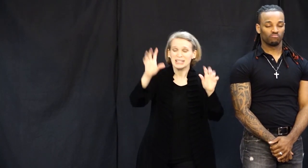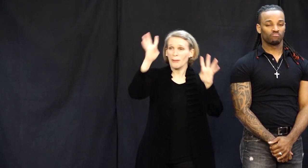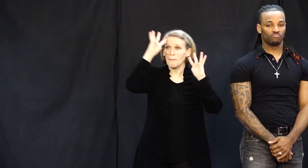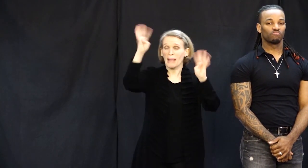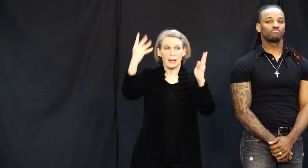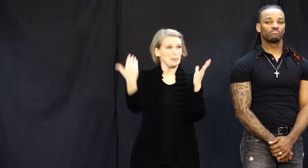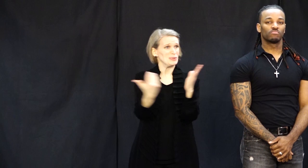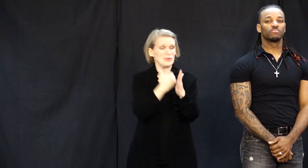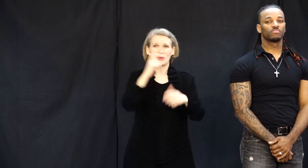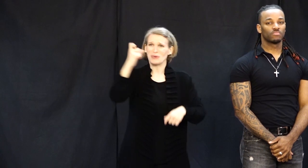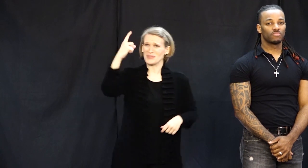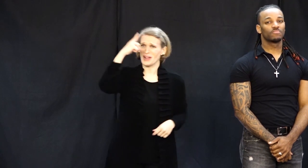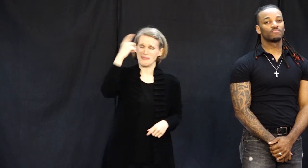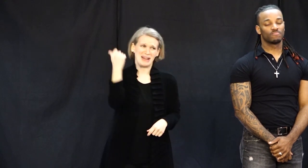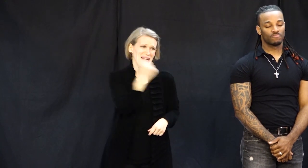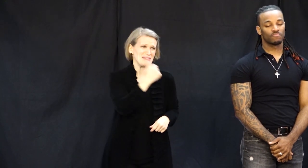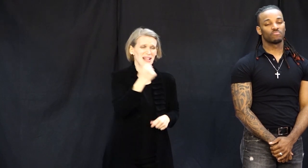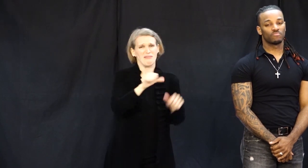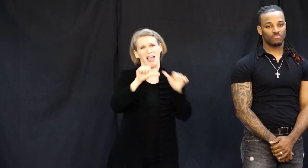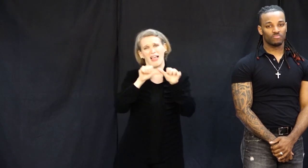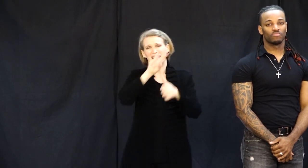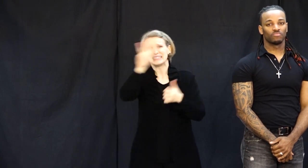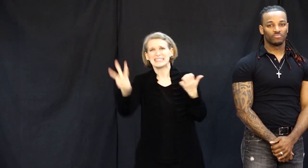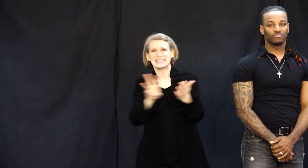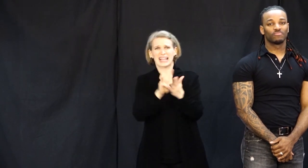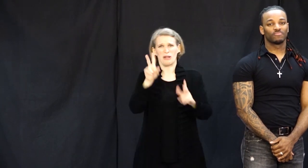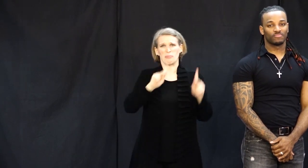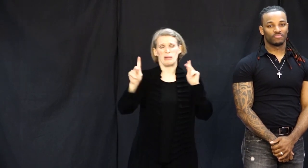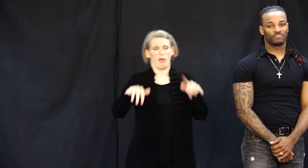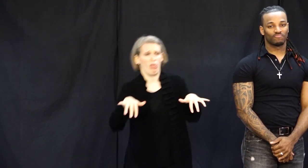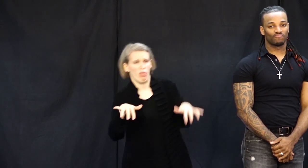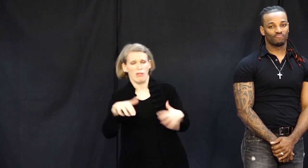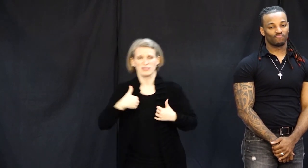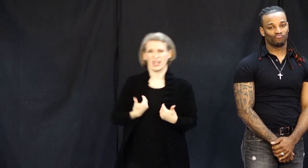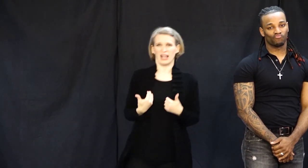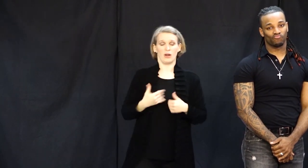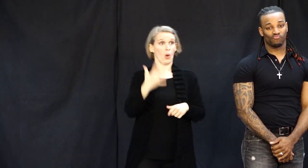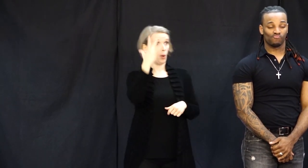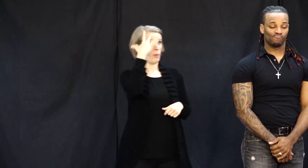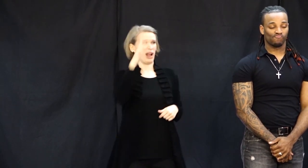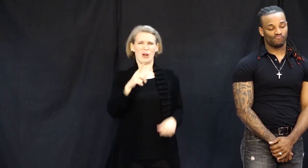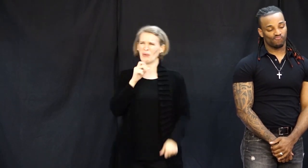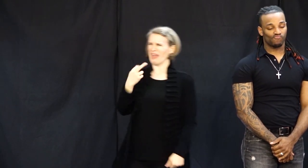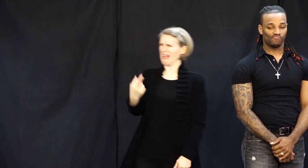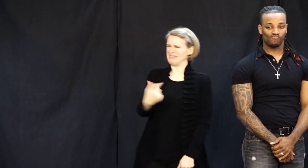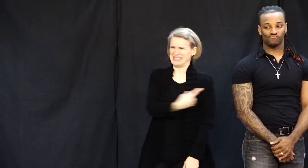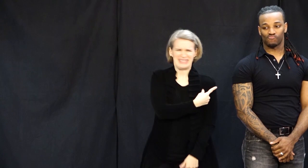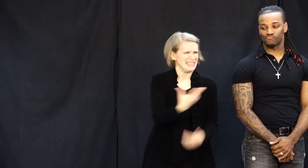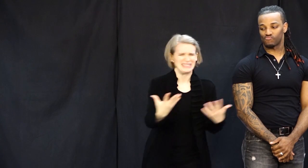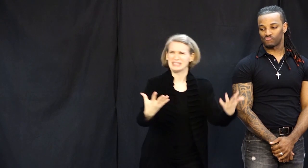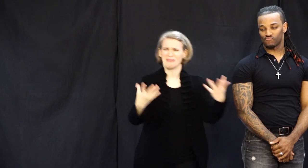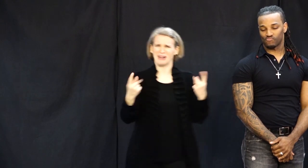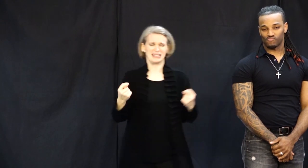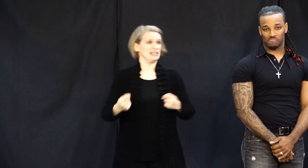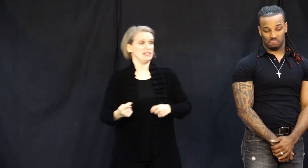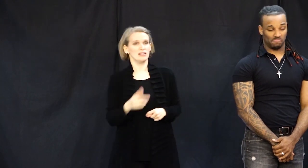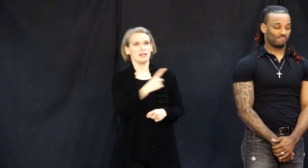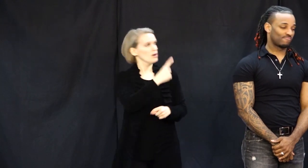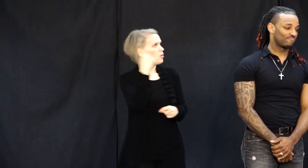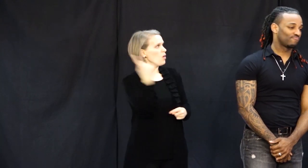new form of government. What? Talks for 6 hours. The convention is listless. Bright young man. Yo, who the F is this? Why do you always say